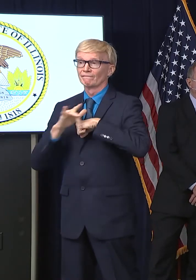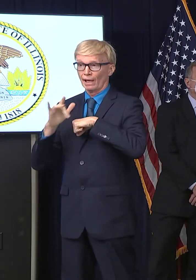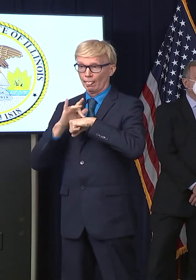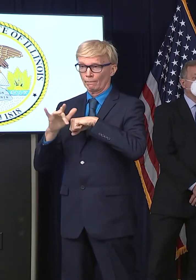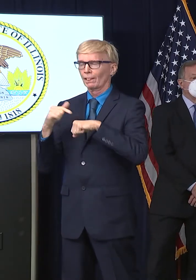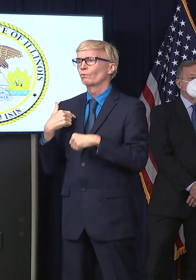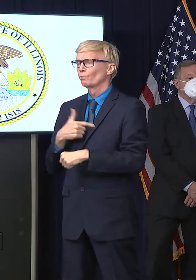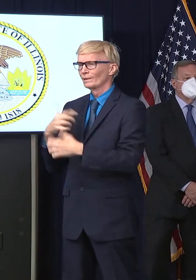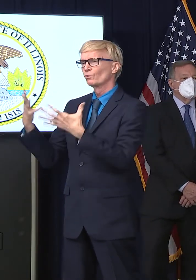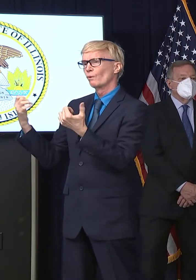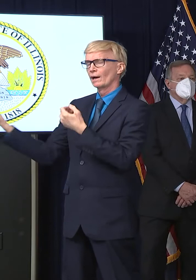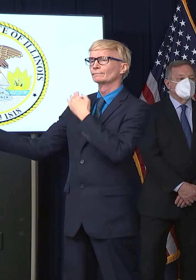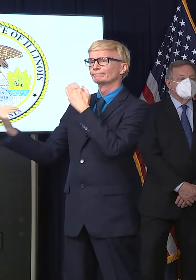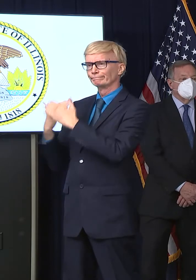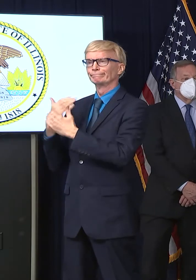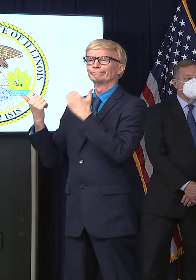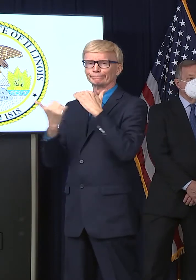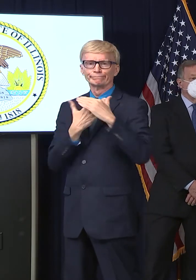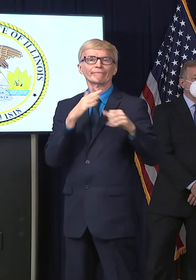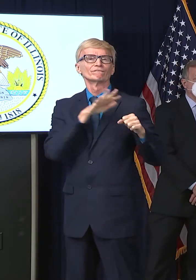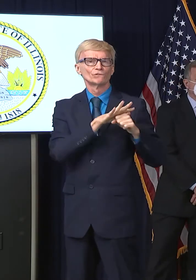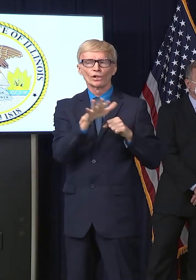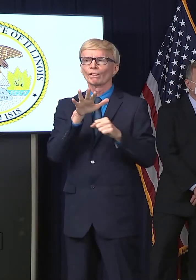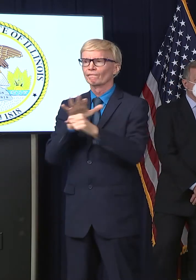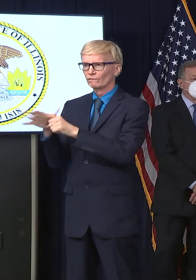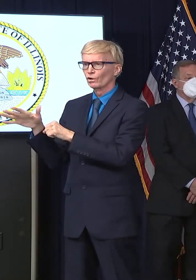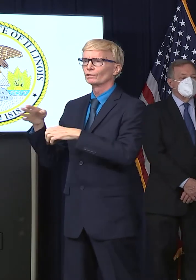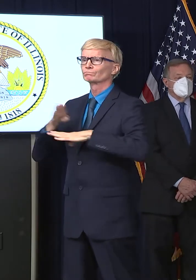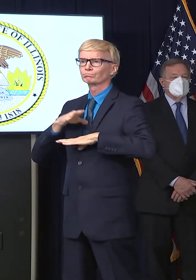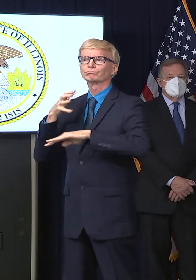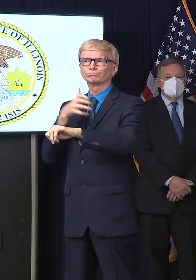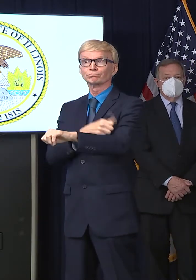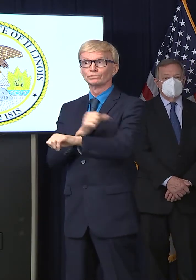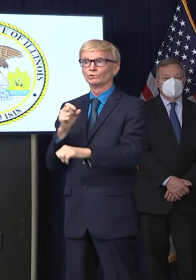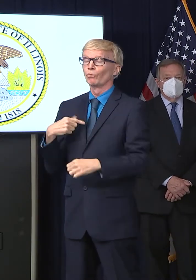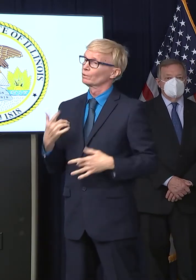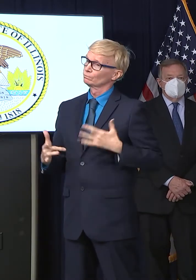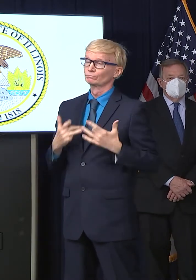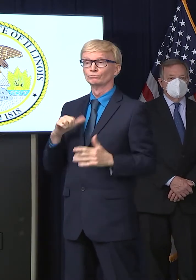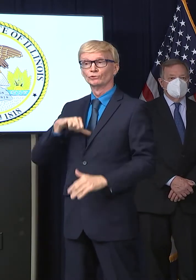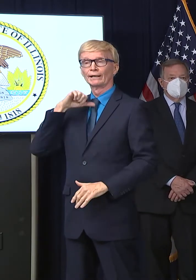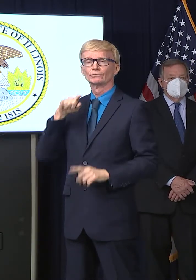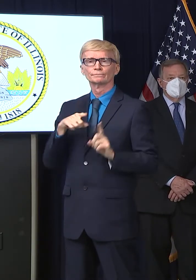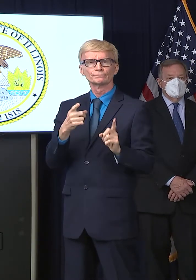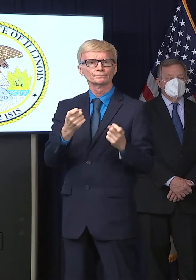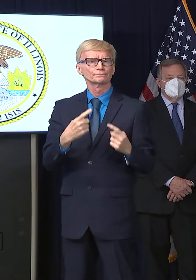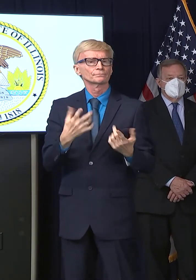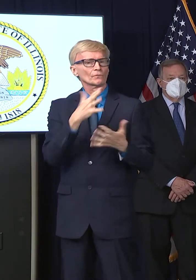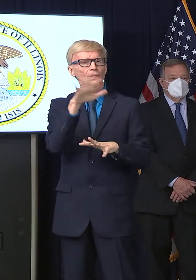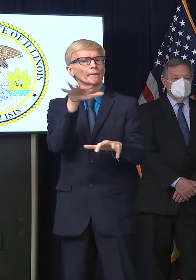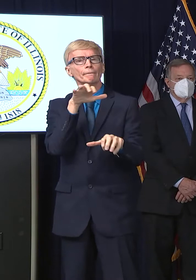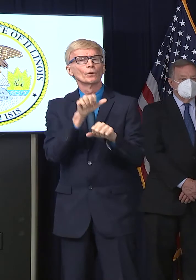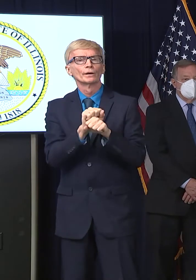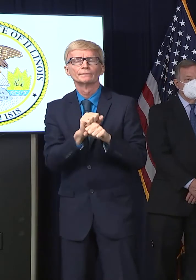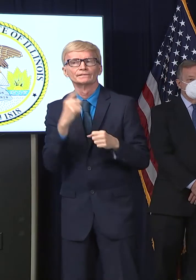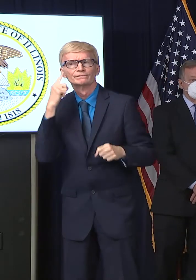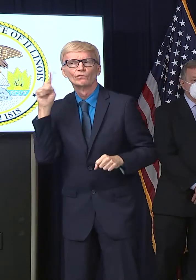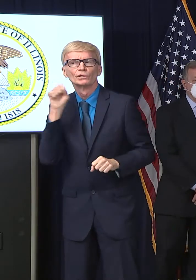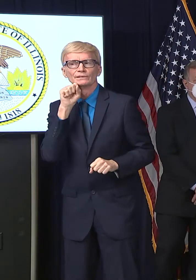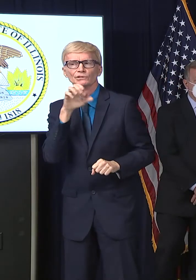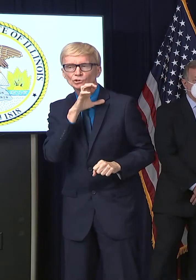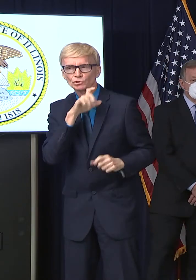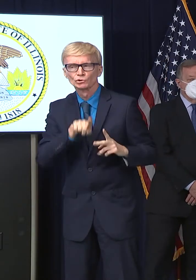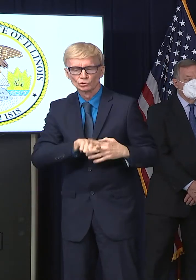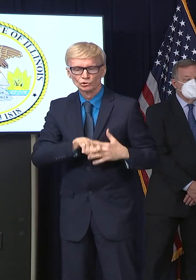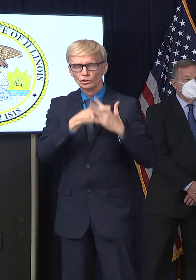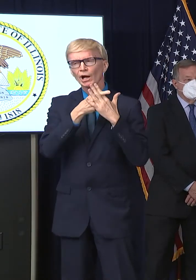we want to make sure gets filled. So we're very proud to have opened this up to 1B+. Can you talk about how the appointment process, particularly for seniors when it starts